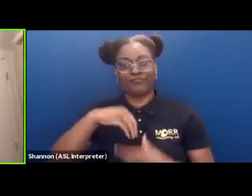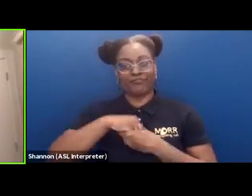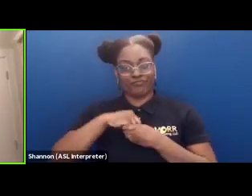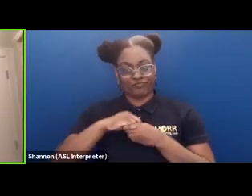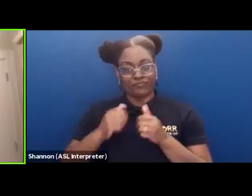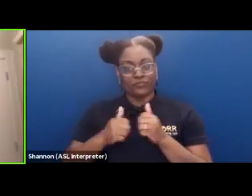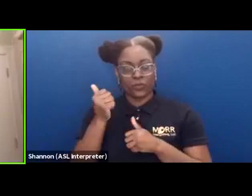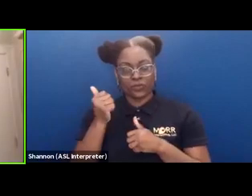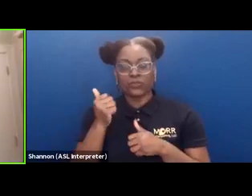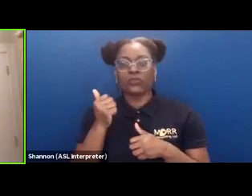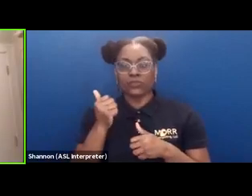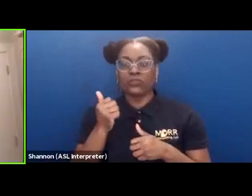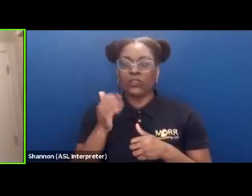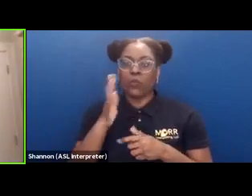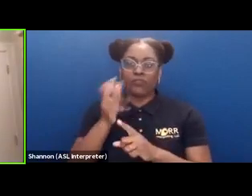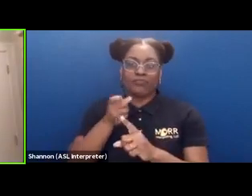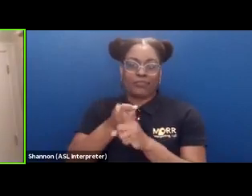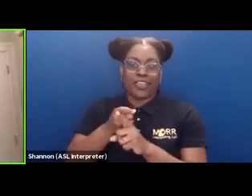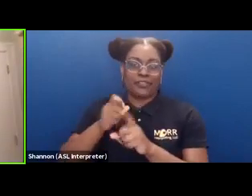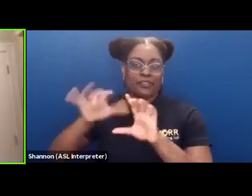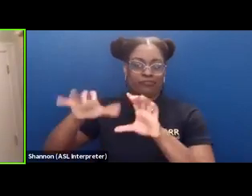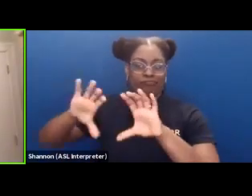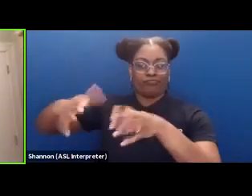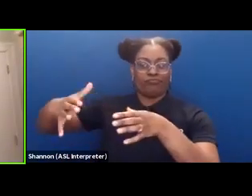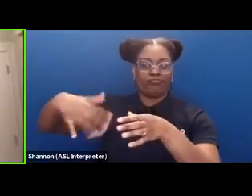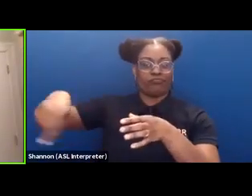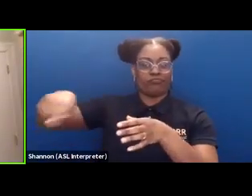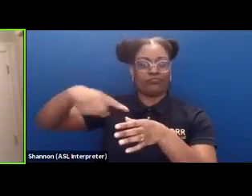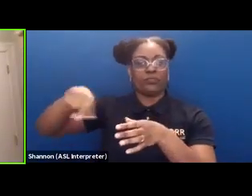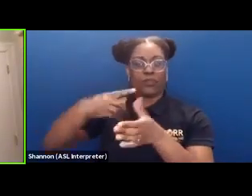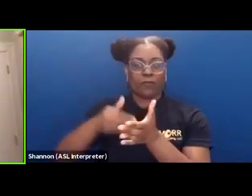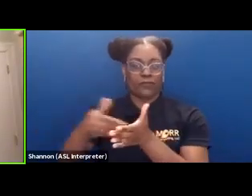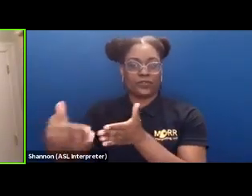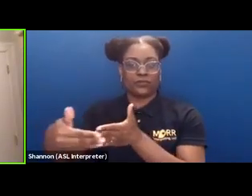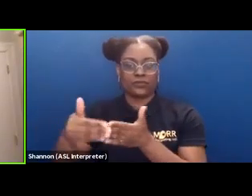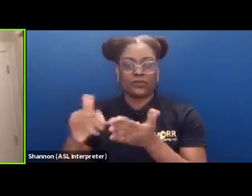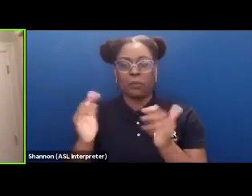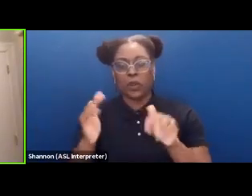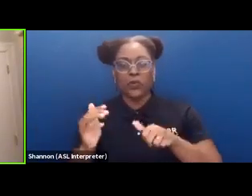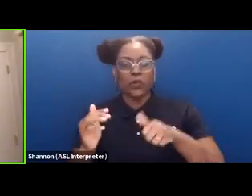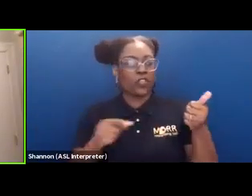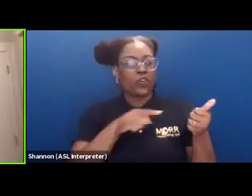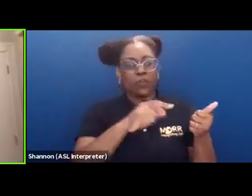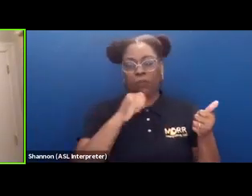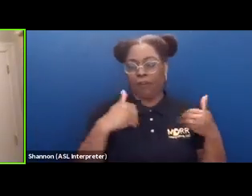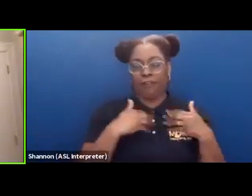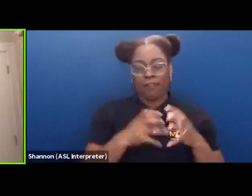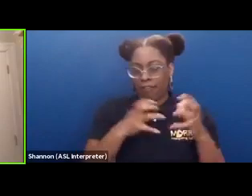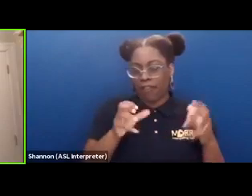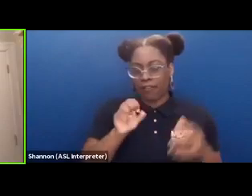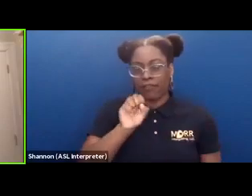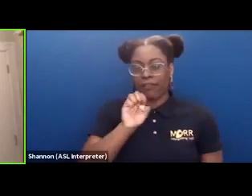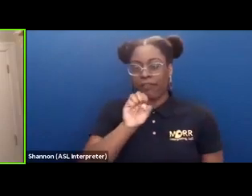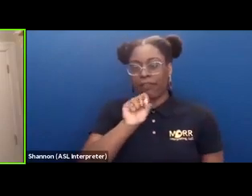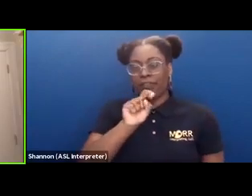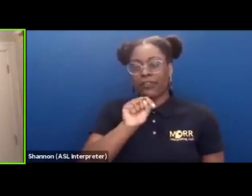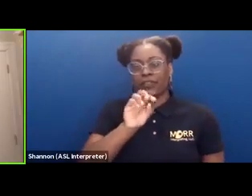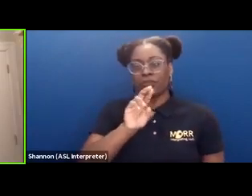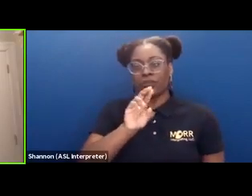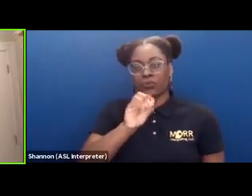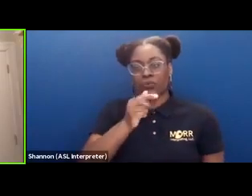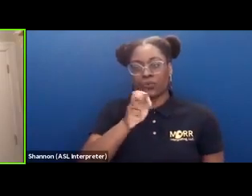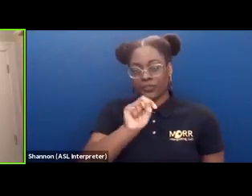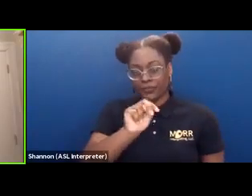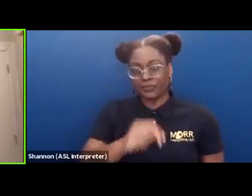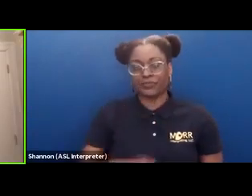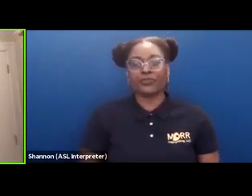disease that mostly affects women, no one cared that we were all about to lose our medication or potentially lose our medication,